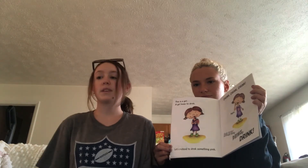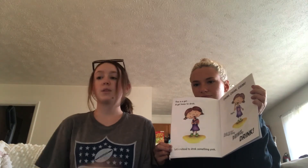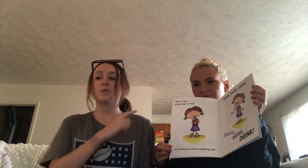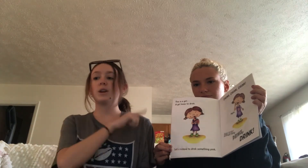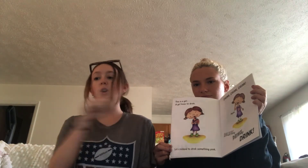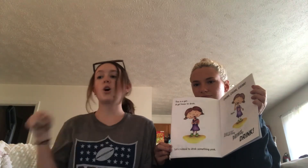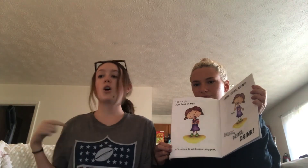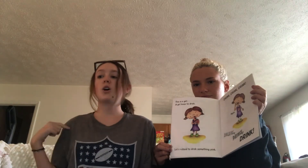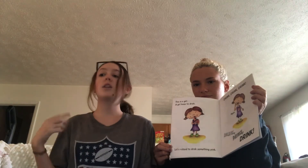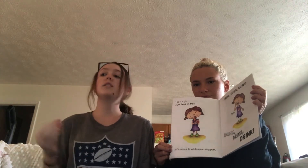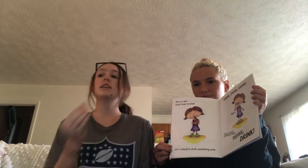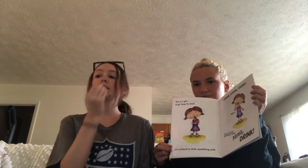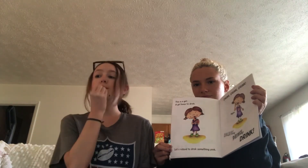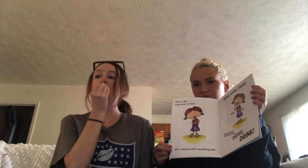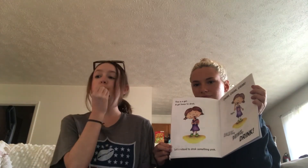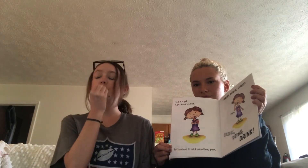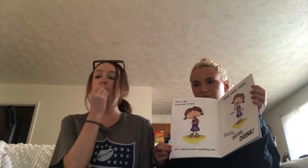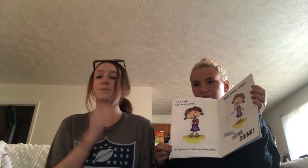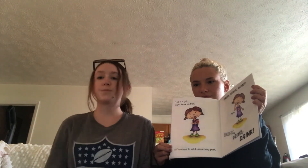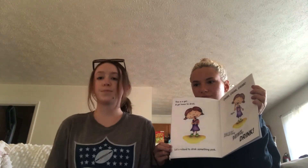We all eat.